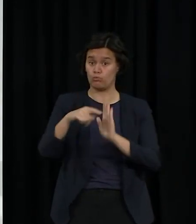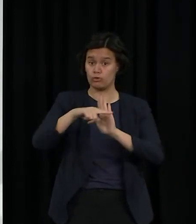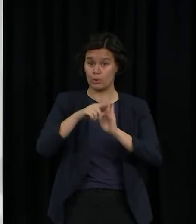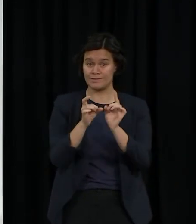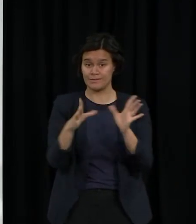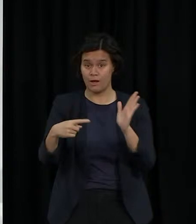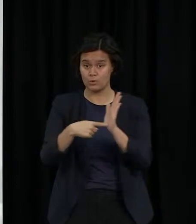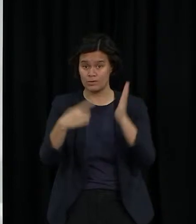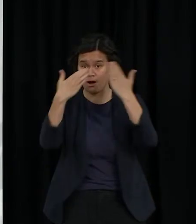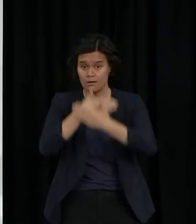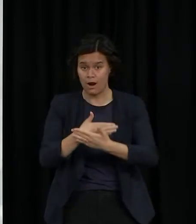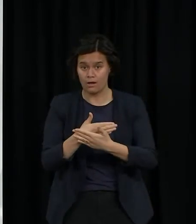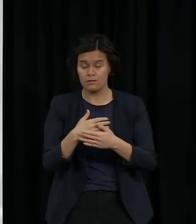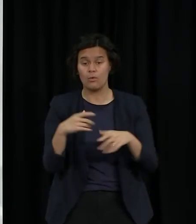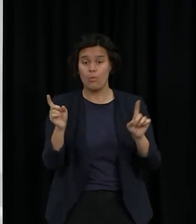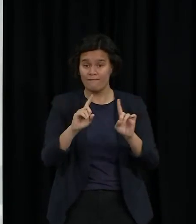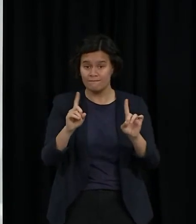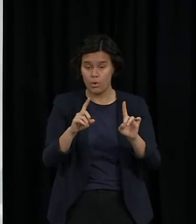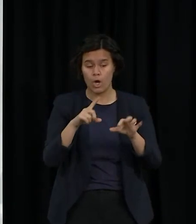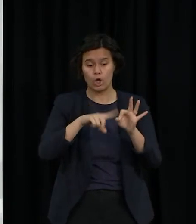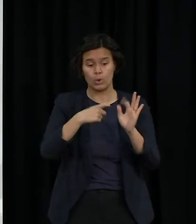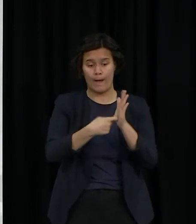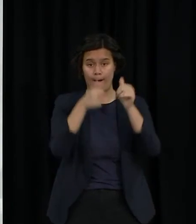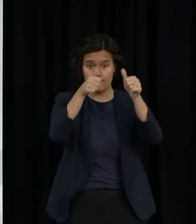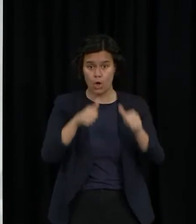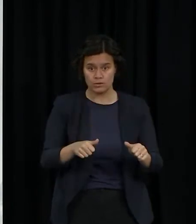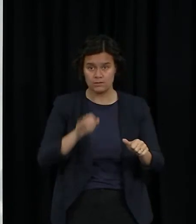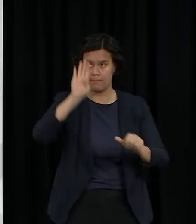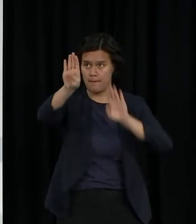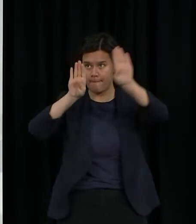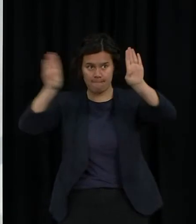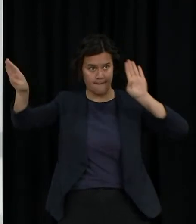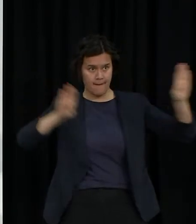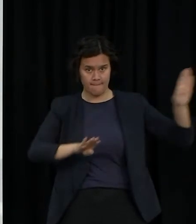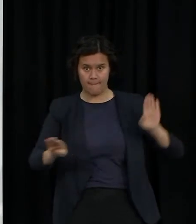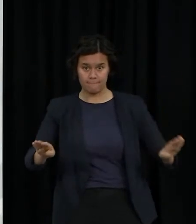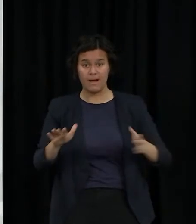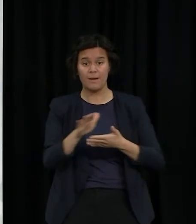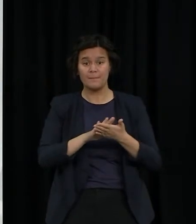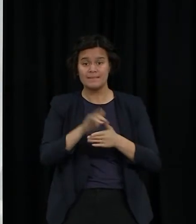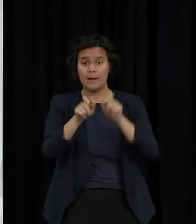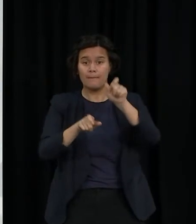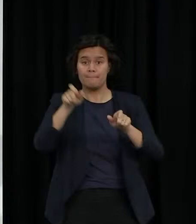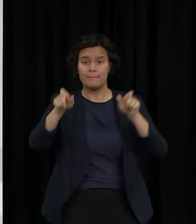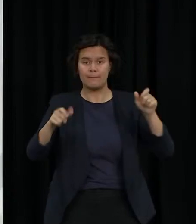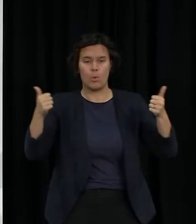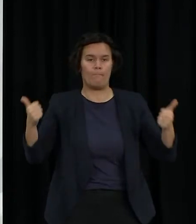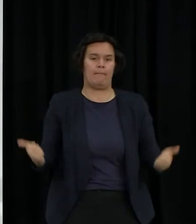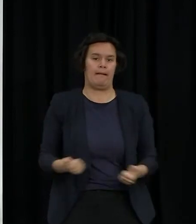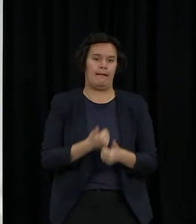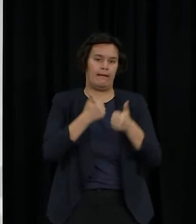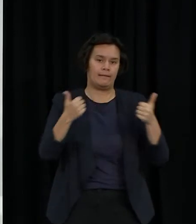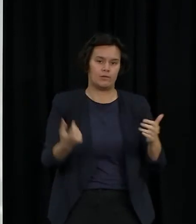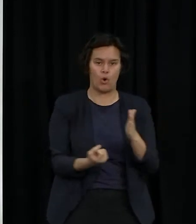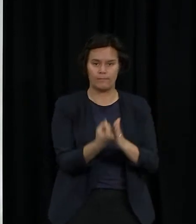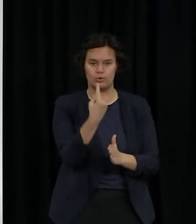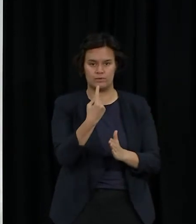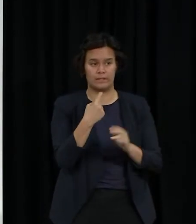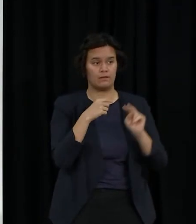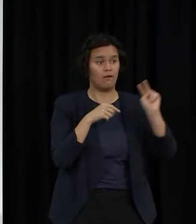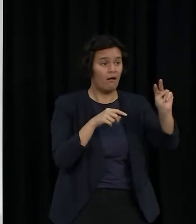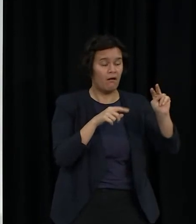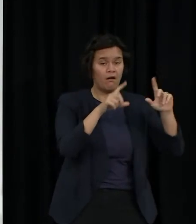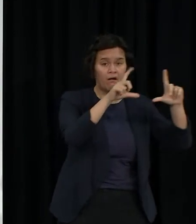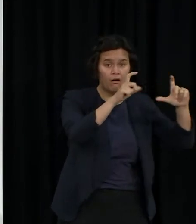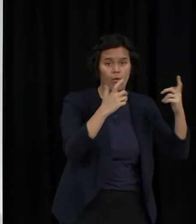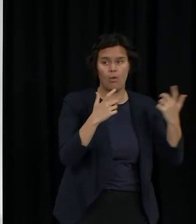visit when visiting businesses and locations, and ensures people are given many opportunities as possible to scan in, and these should be as